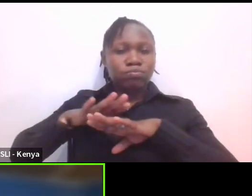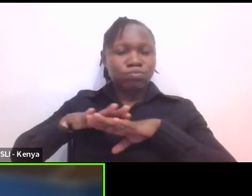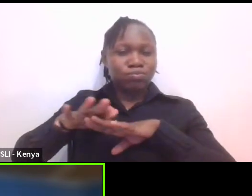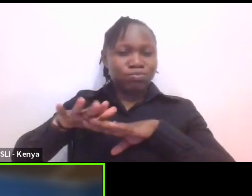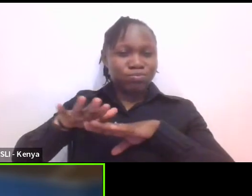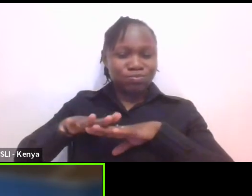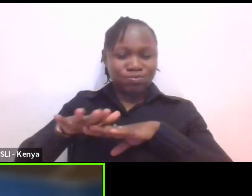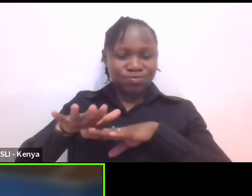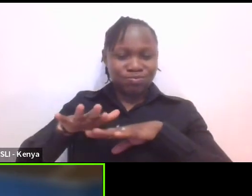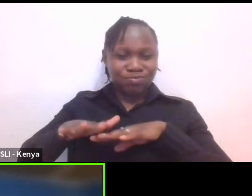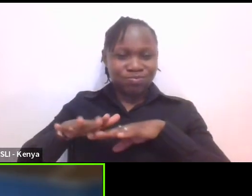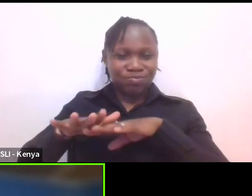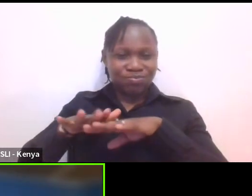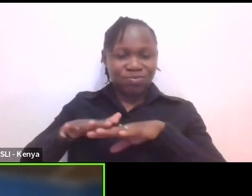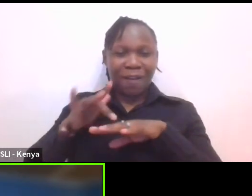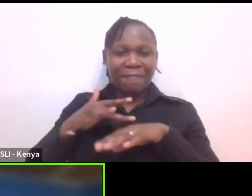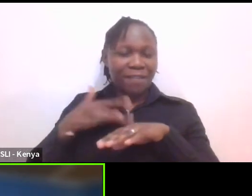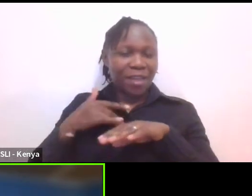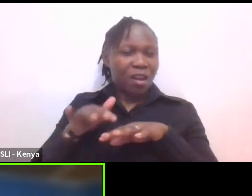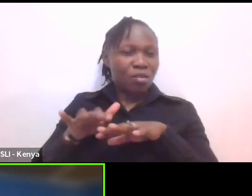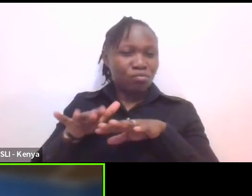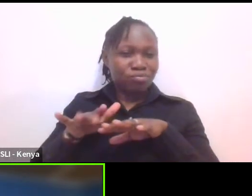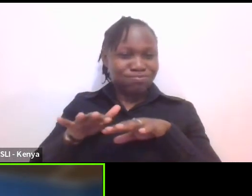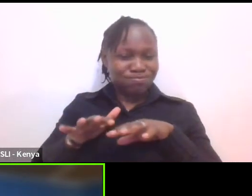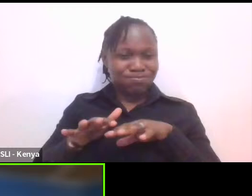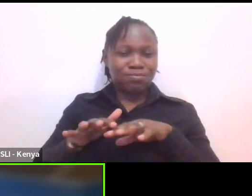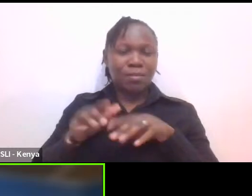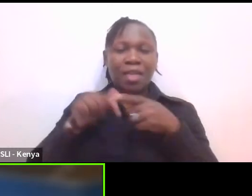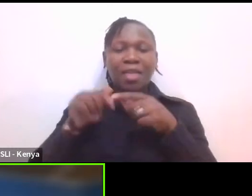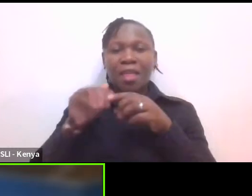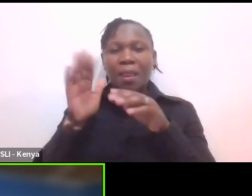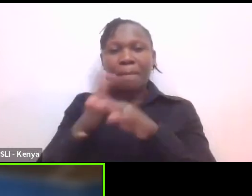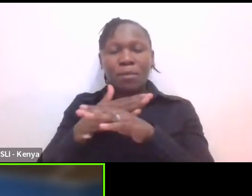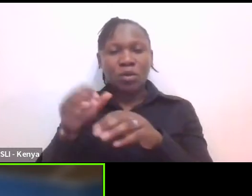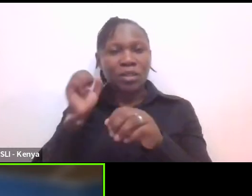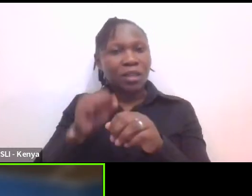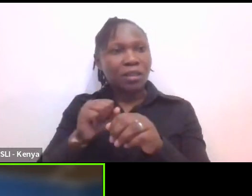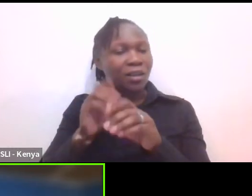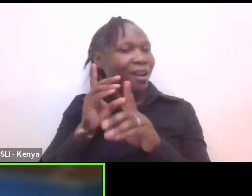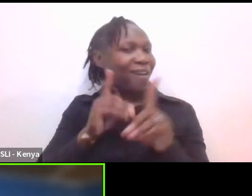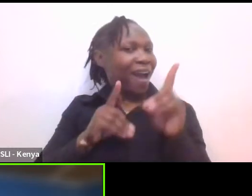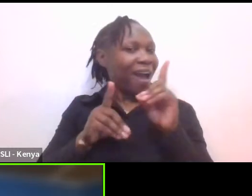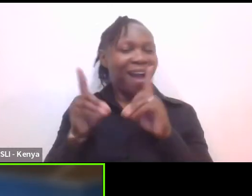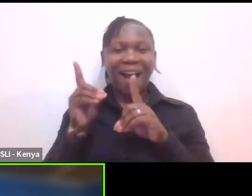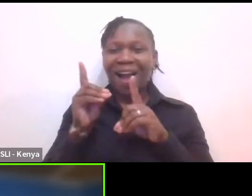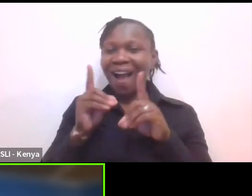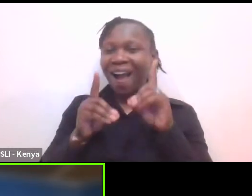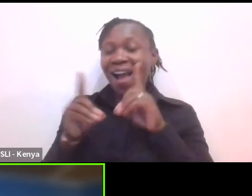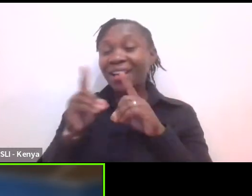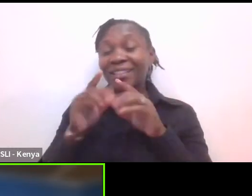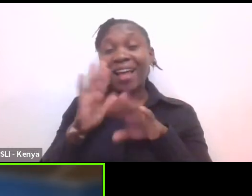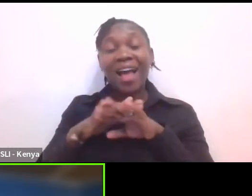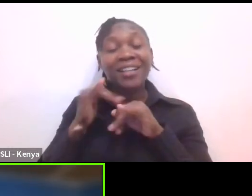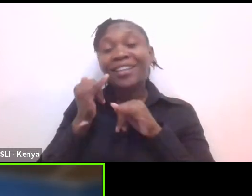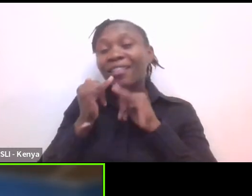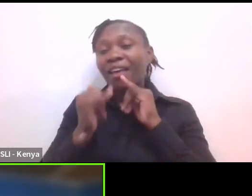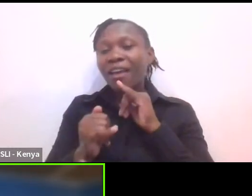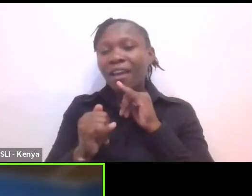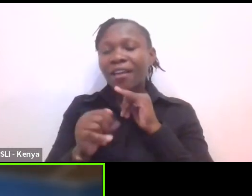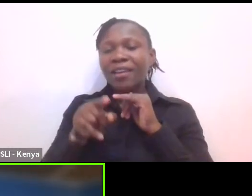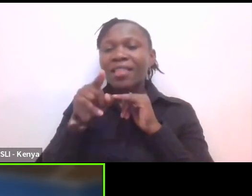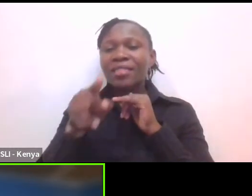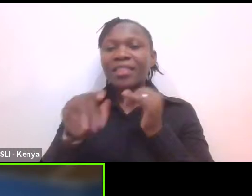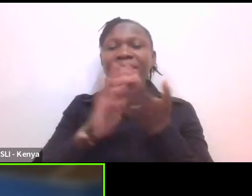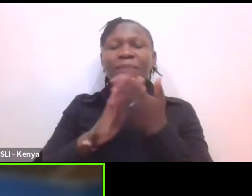own way to the music and engaging in the dance. And then the end of the story is she becomes the court's most beloved